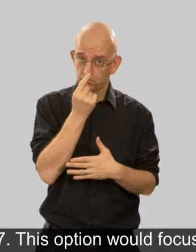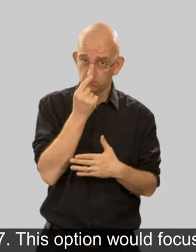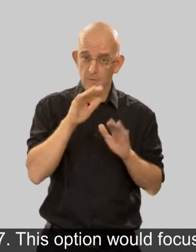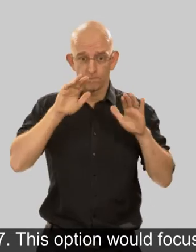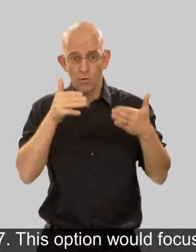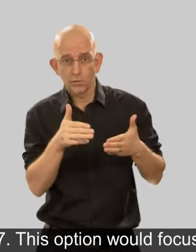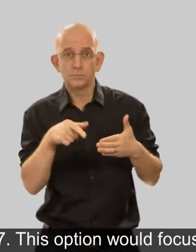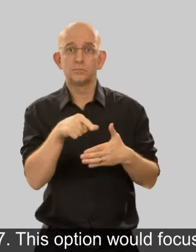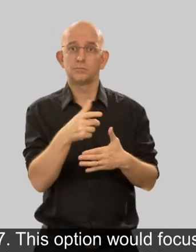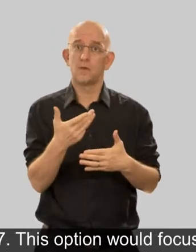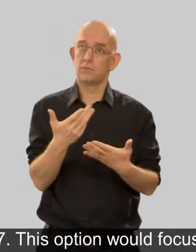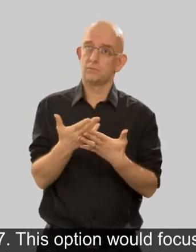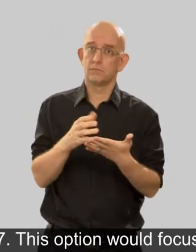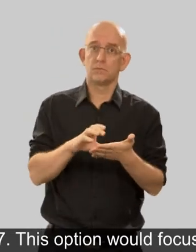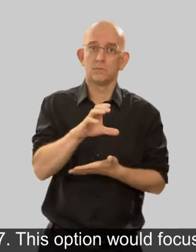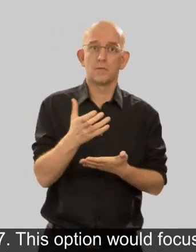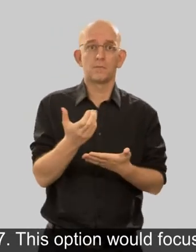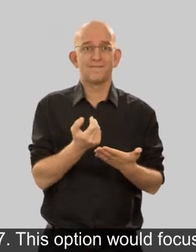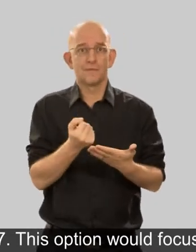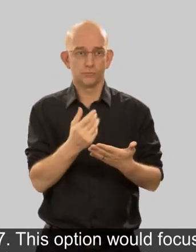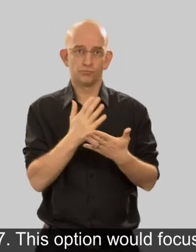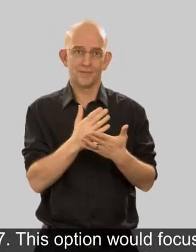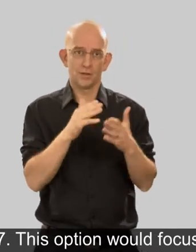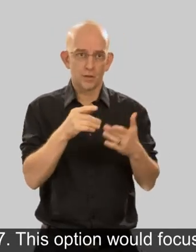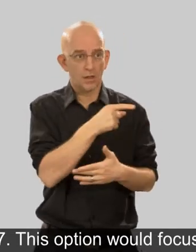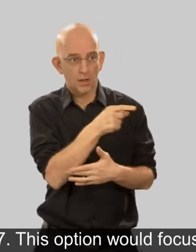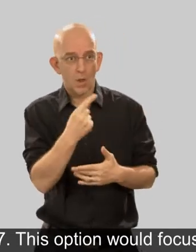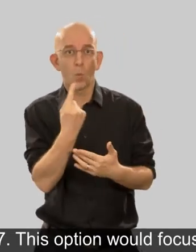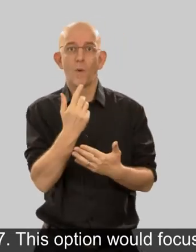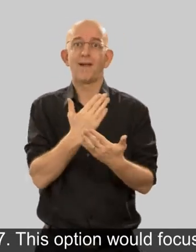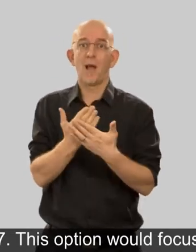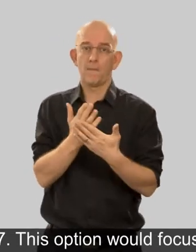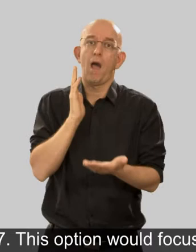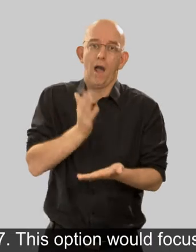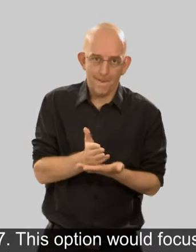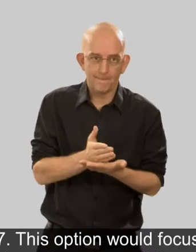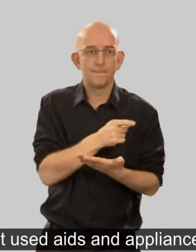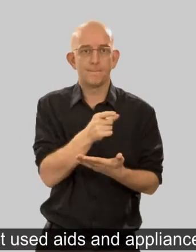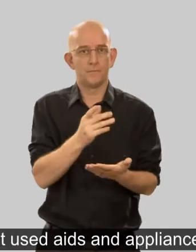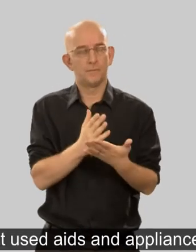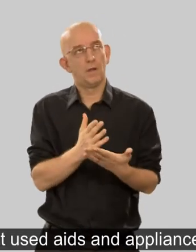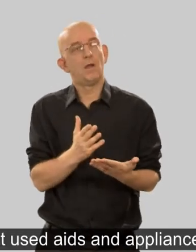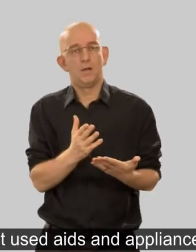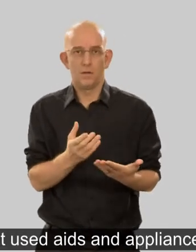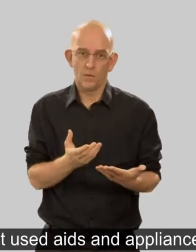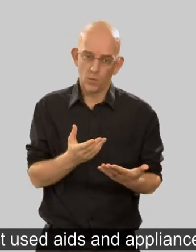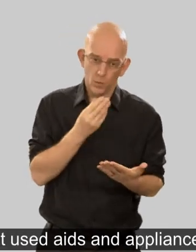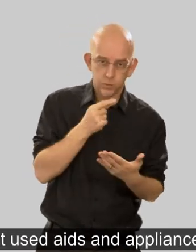This option would focus the benefit on those claimants that used aids and appliances